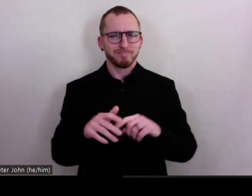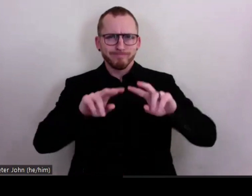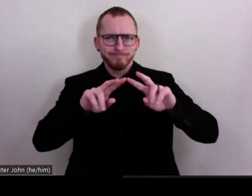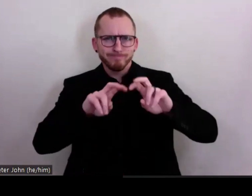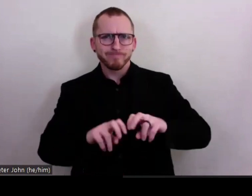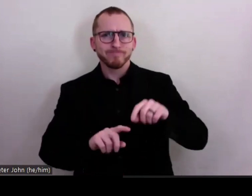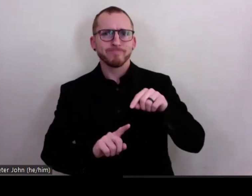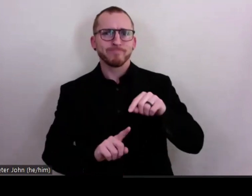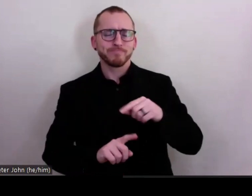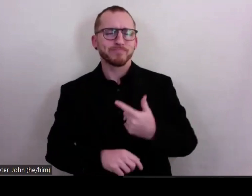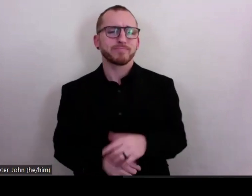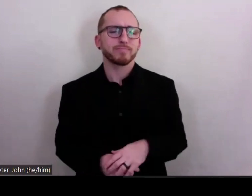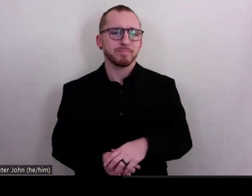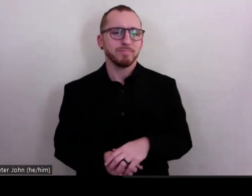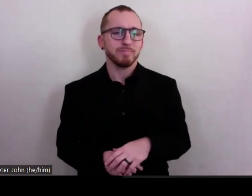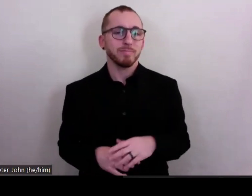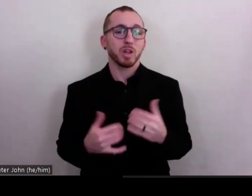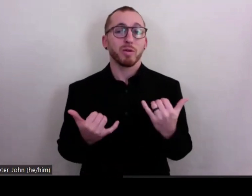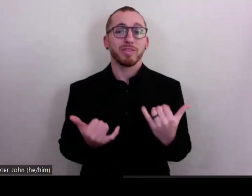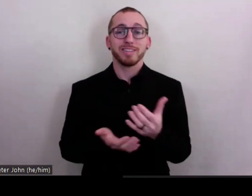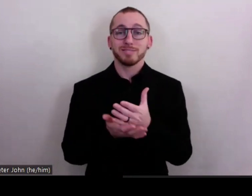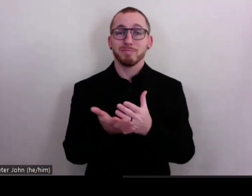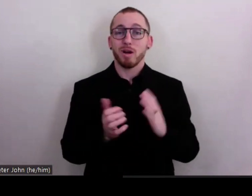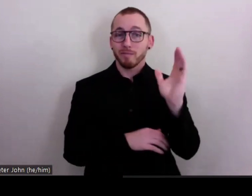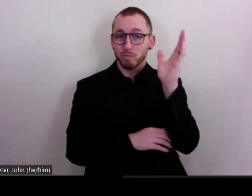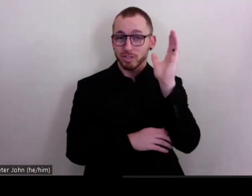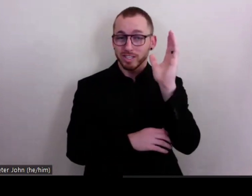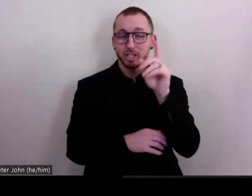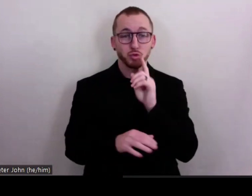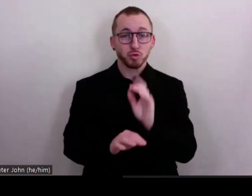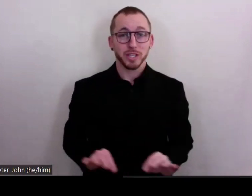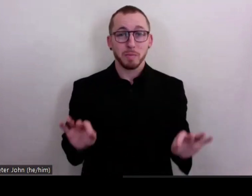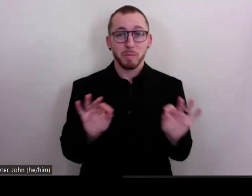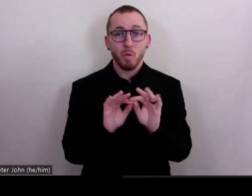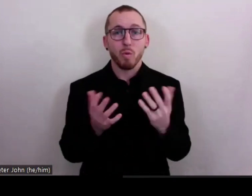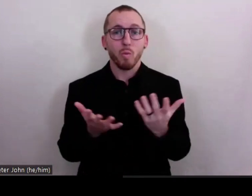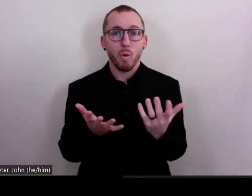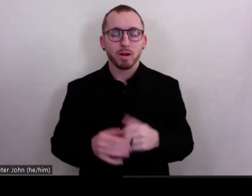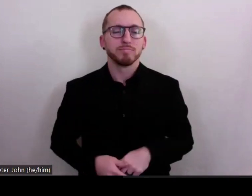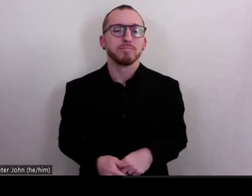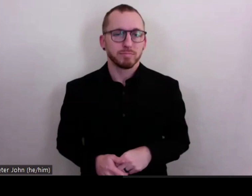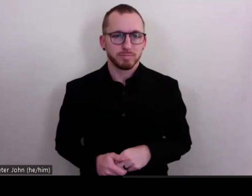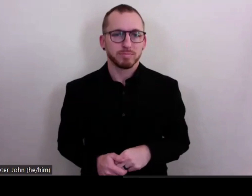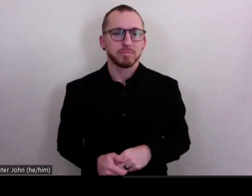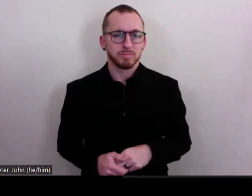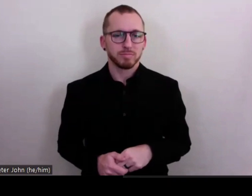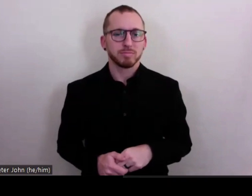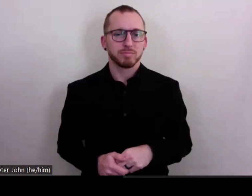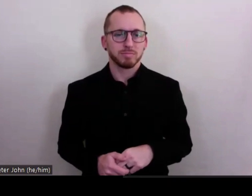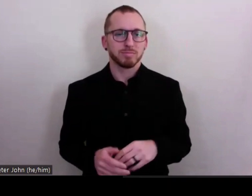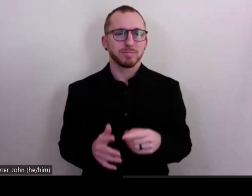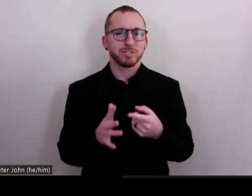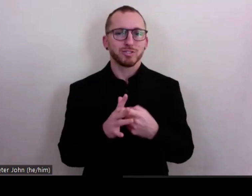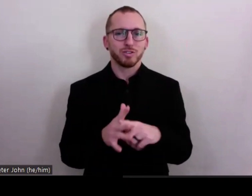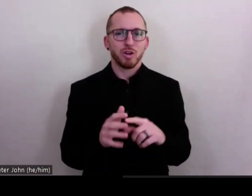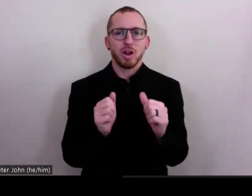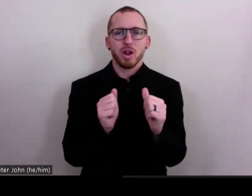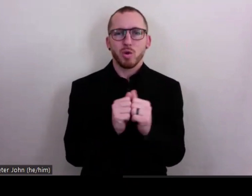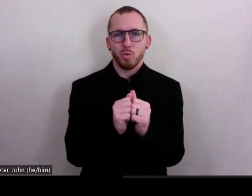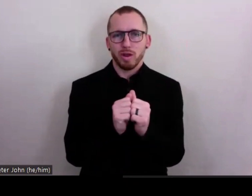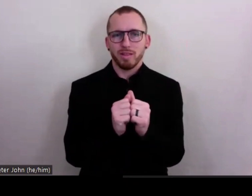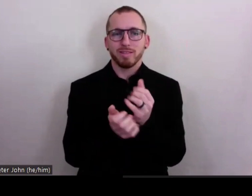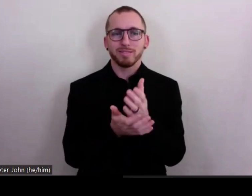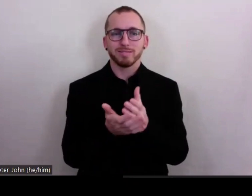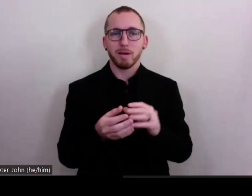with this portion is that I thought it was really important to start with some